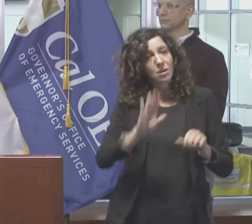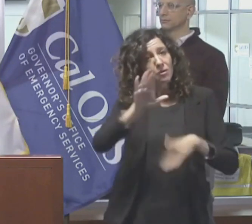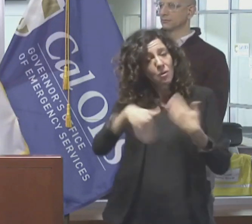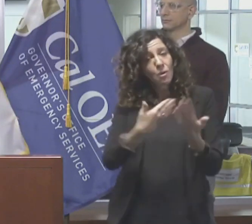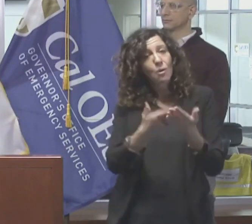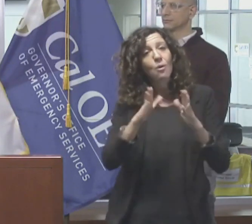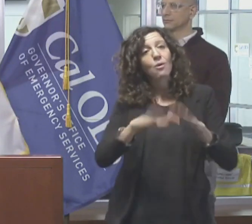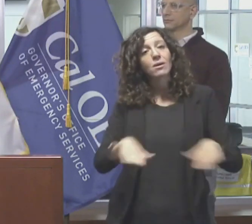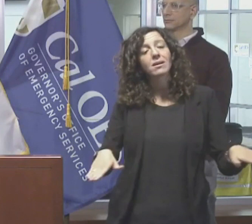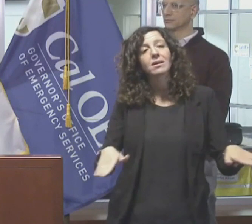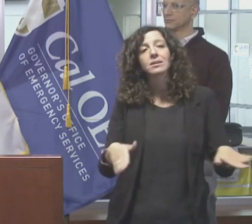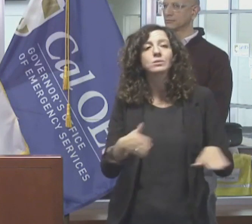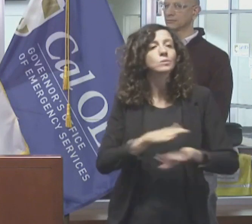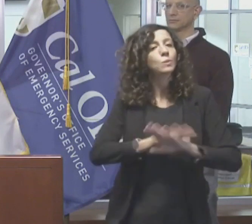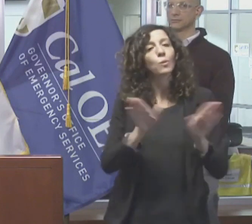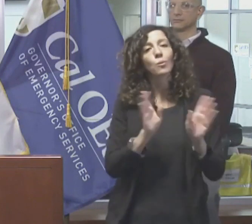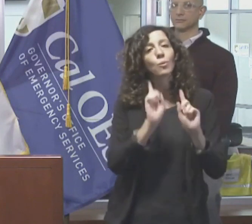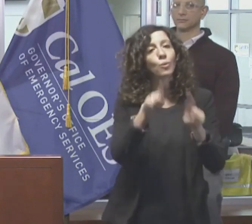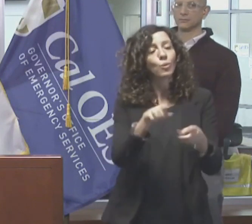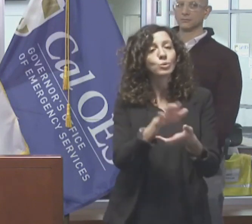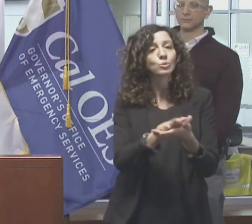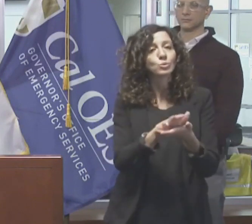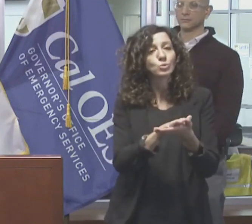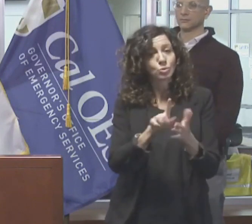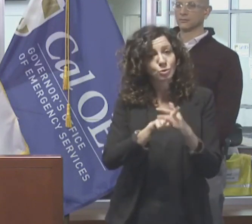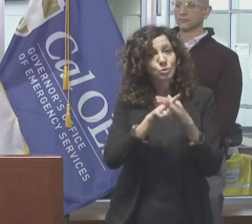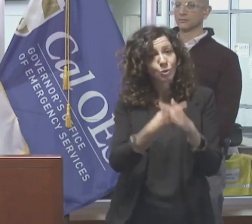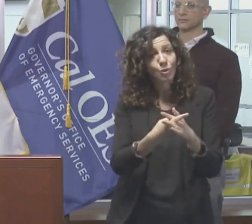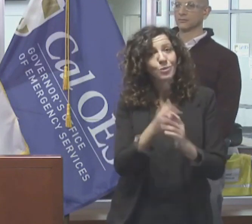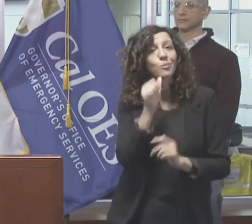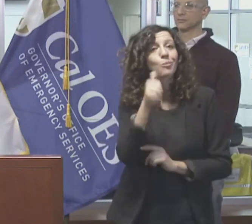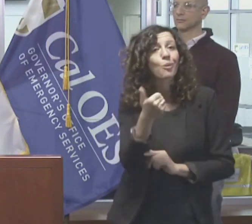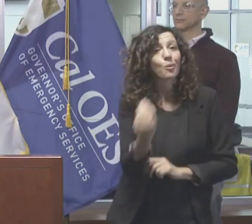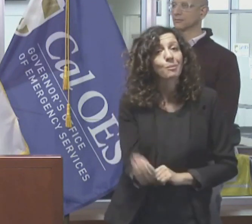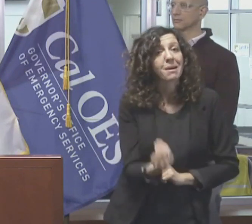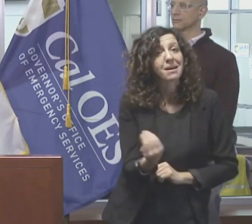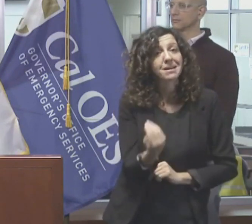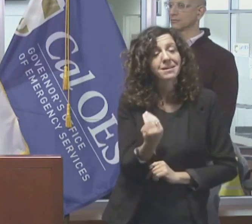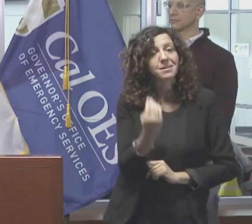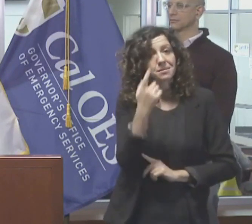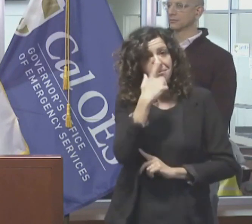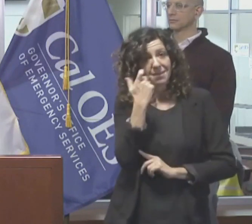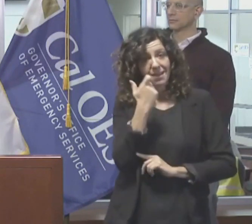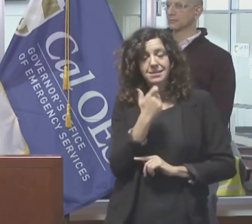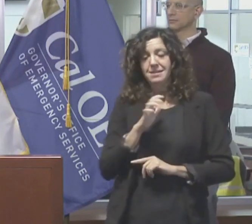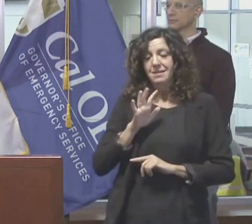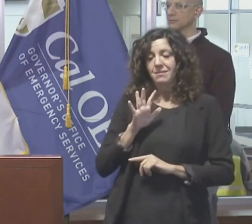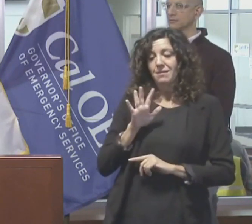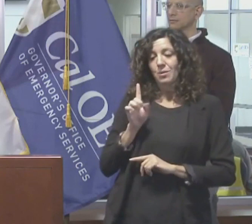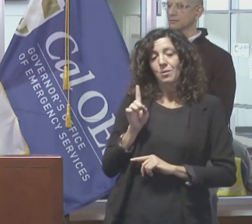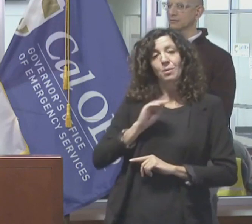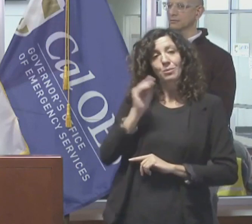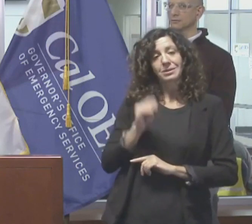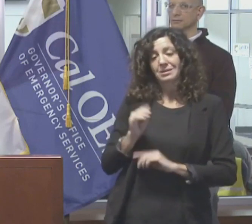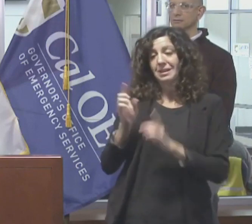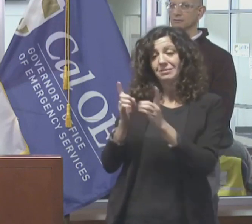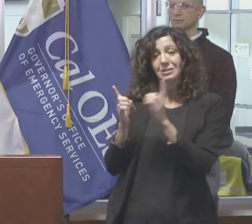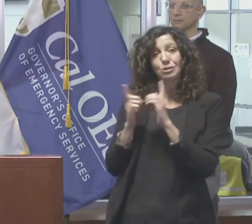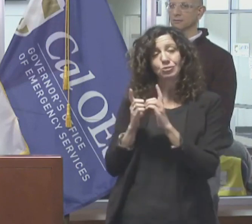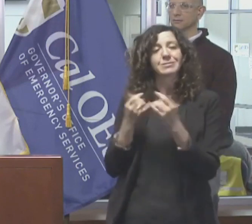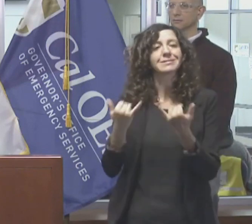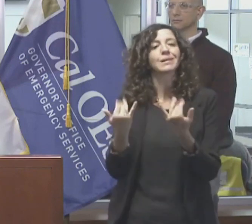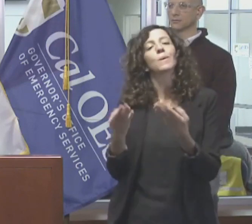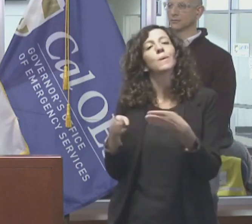kids are no longer going to school starting tomorrow on the basis of 51% of the districts shutting